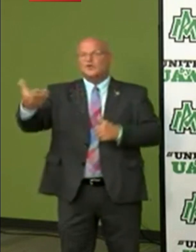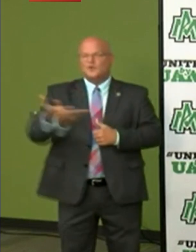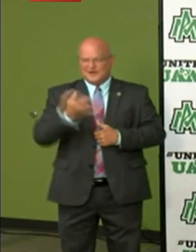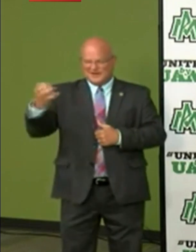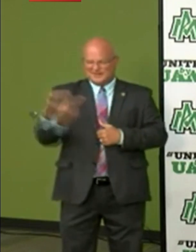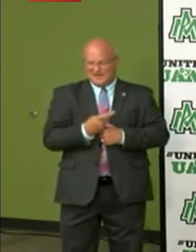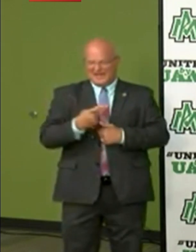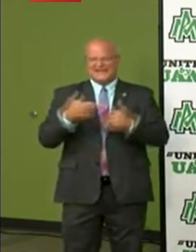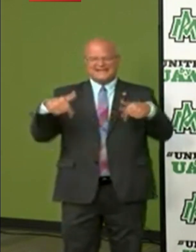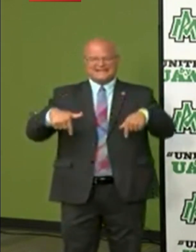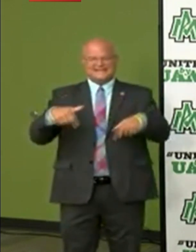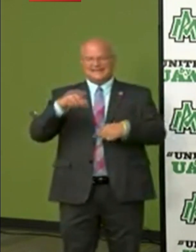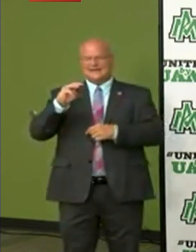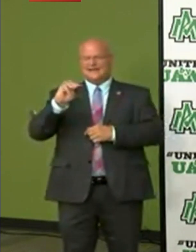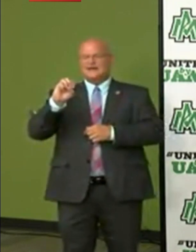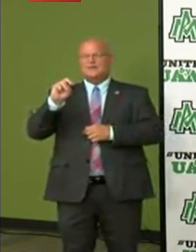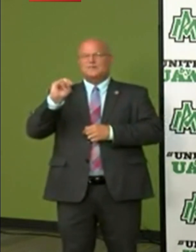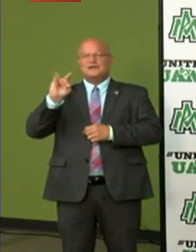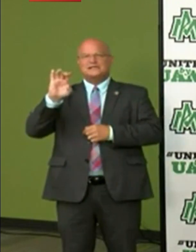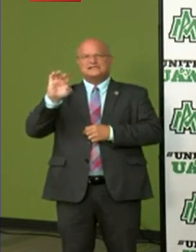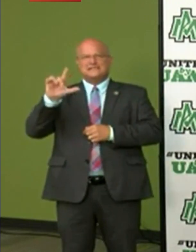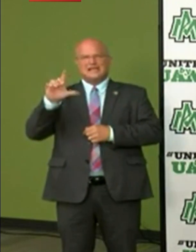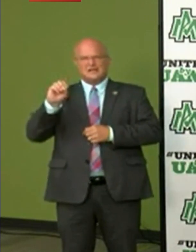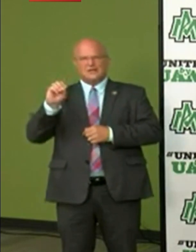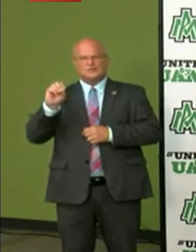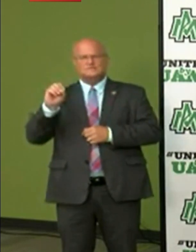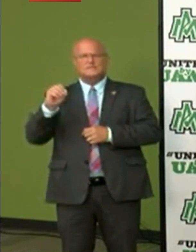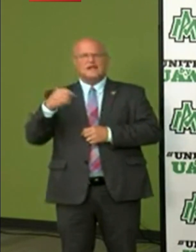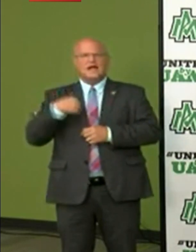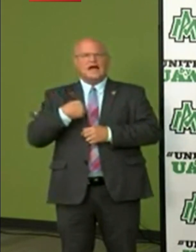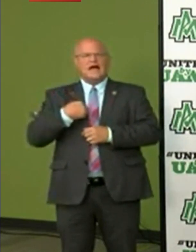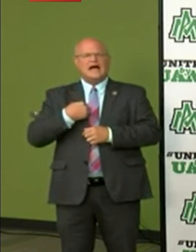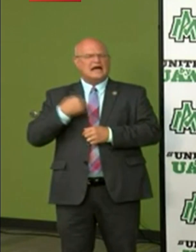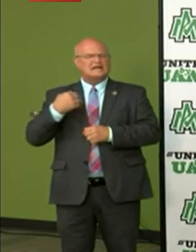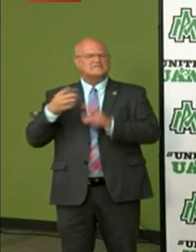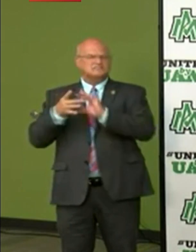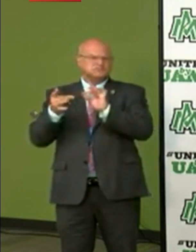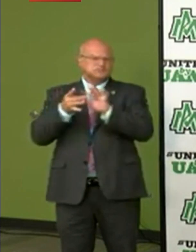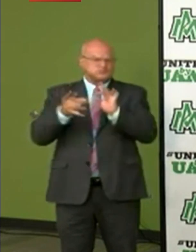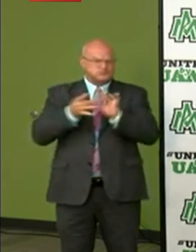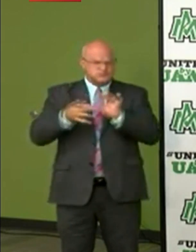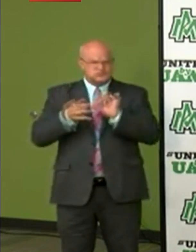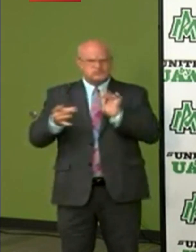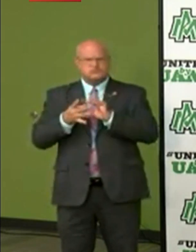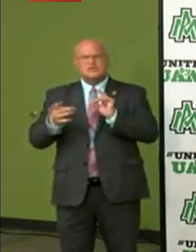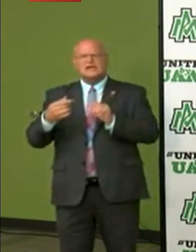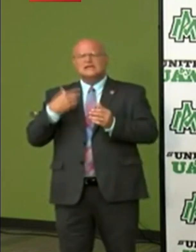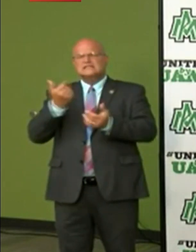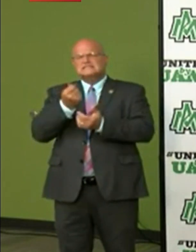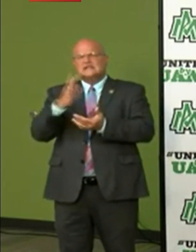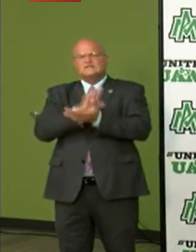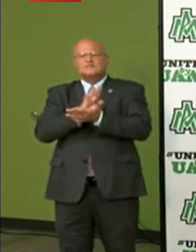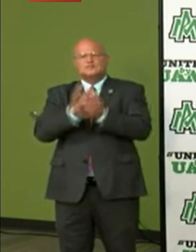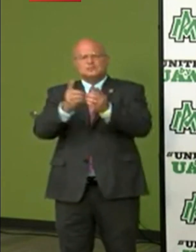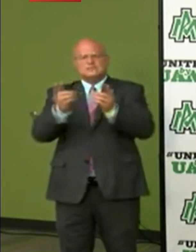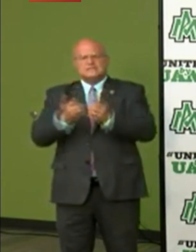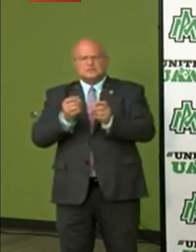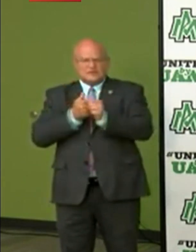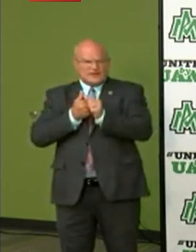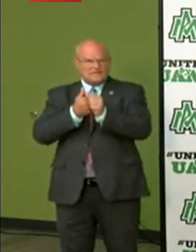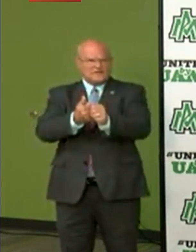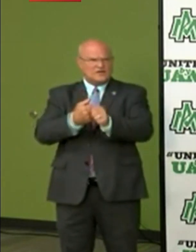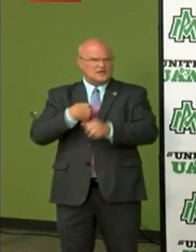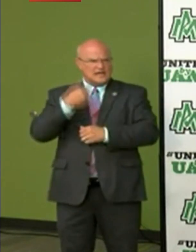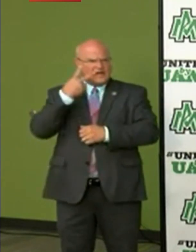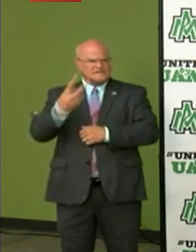sir. In covering news, I have several school districts here and in Hamburg that I follow, and